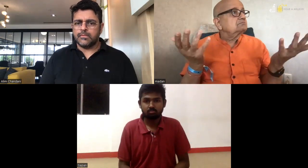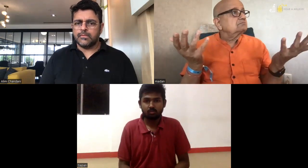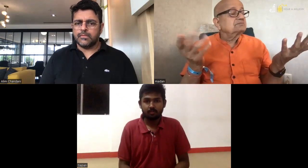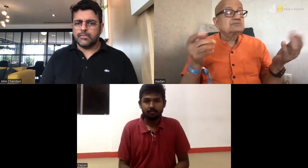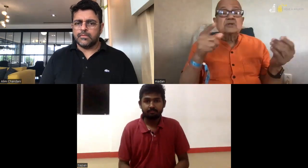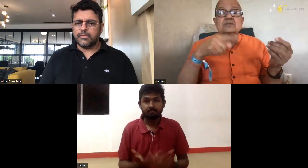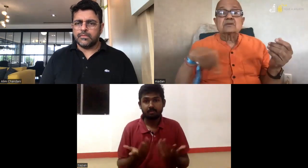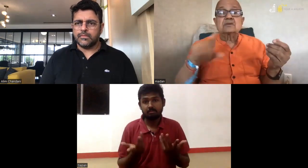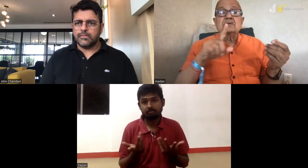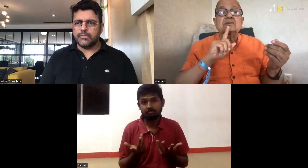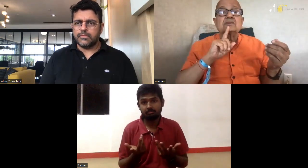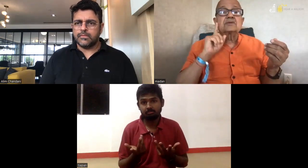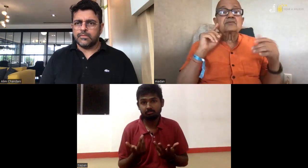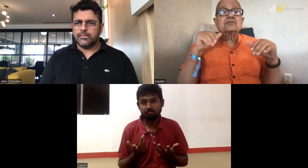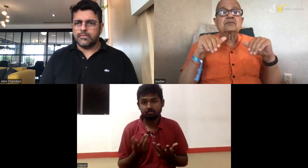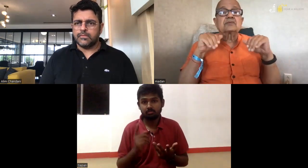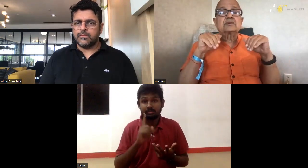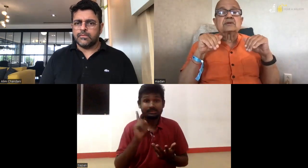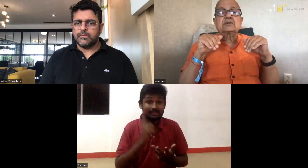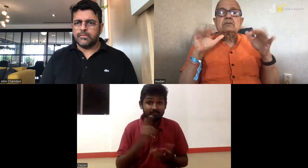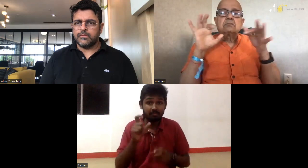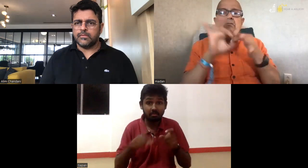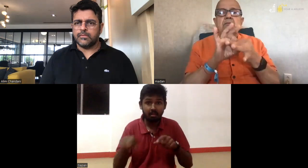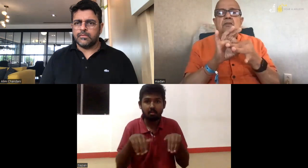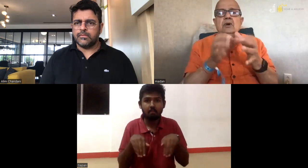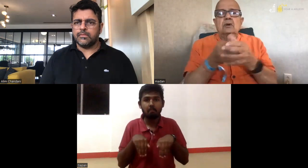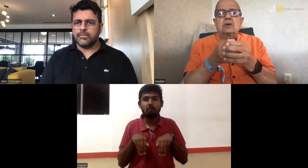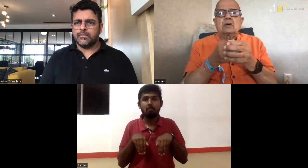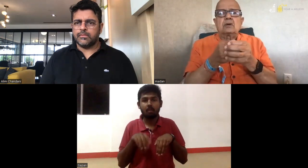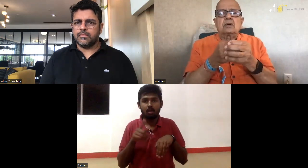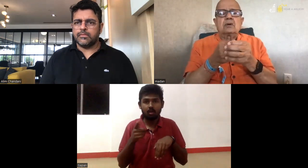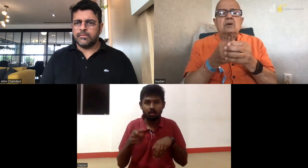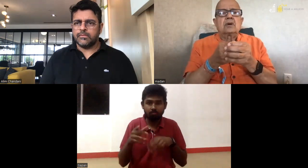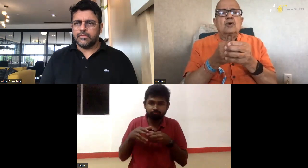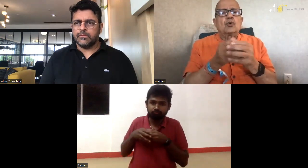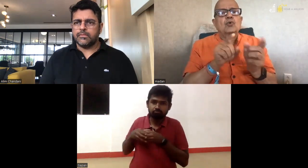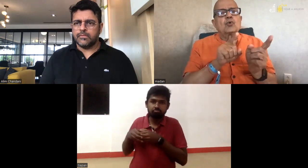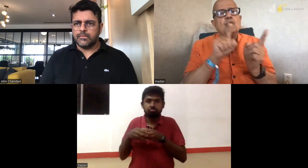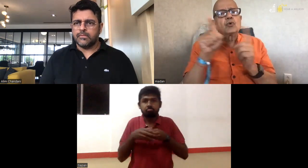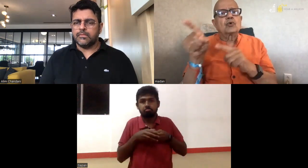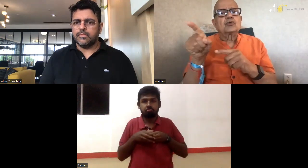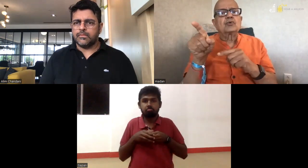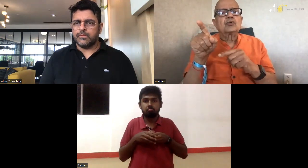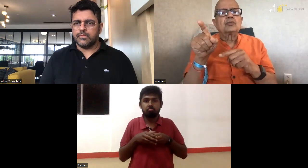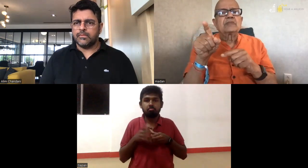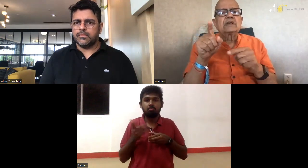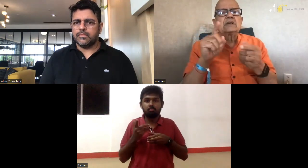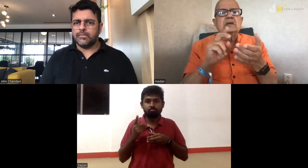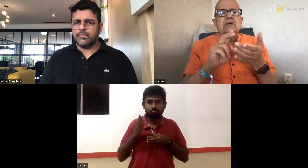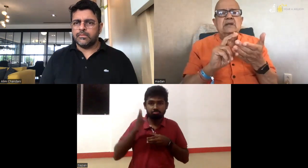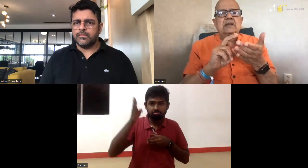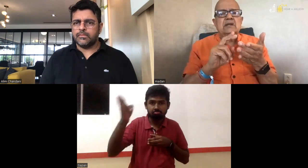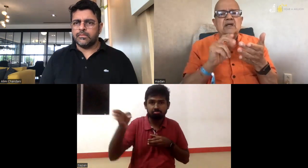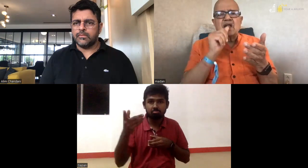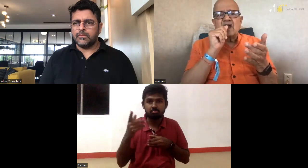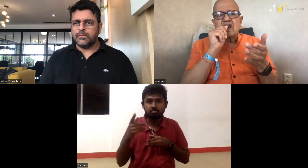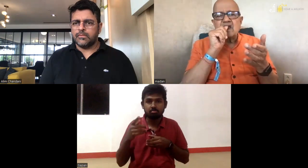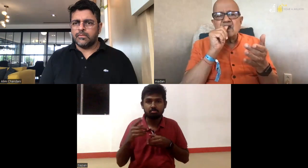have tried to involve the deaf person over there in NCERT, whether it's